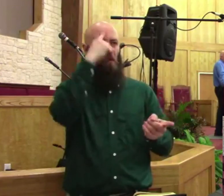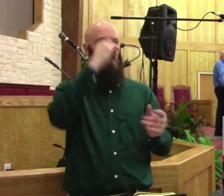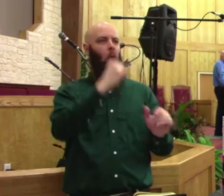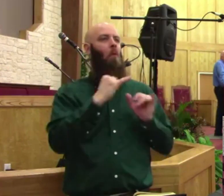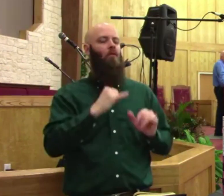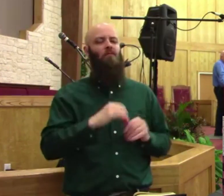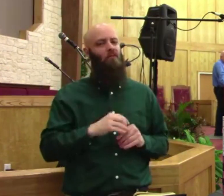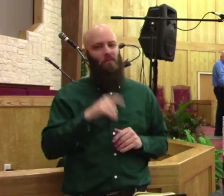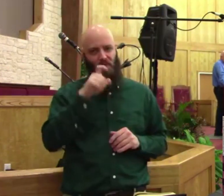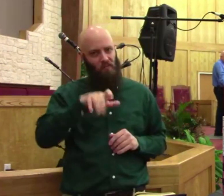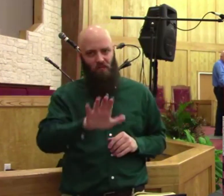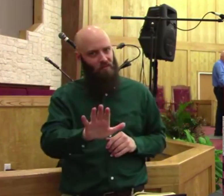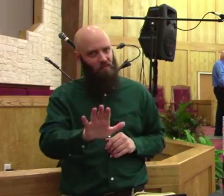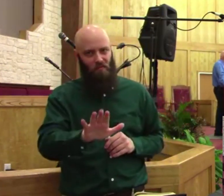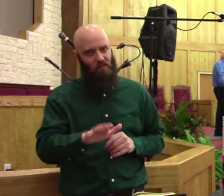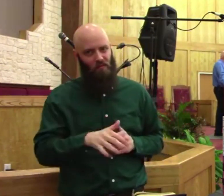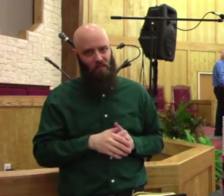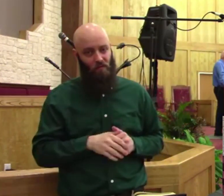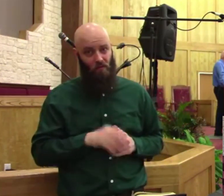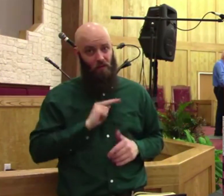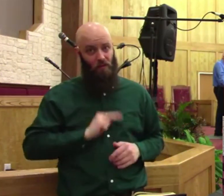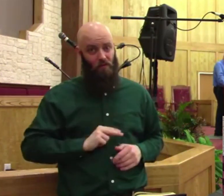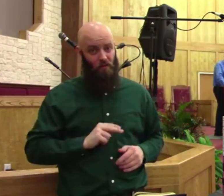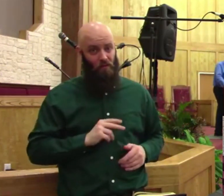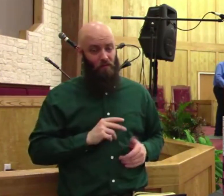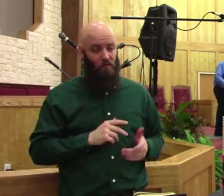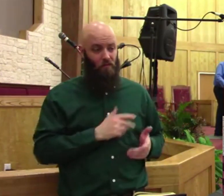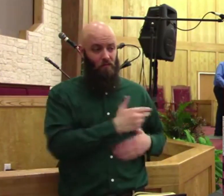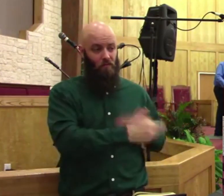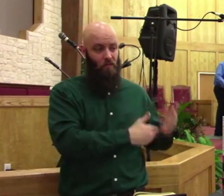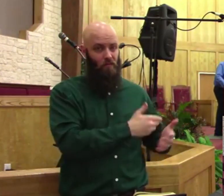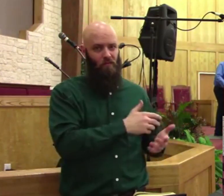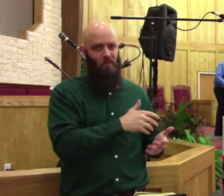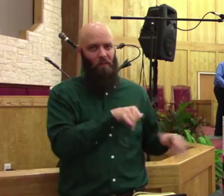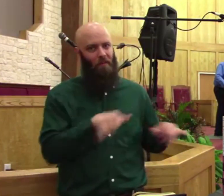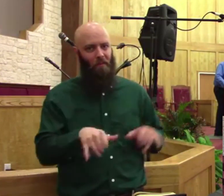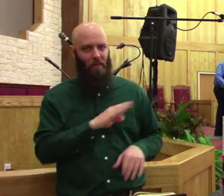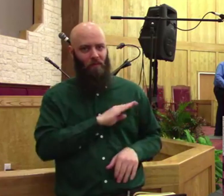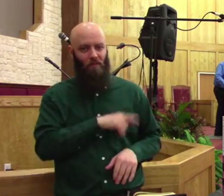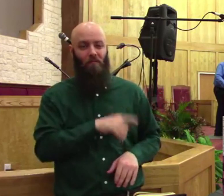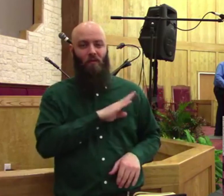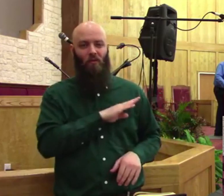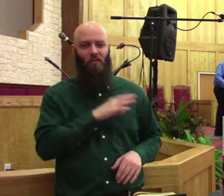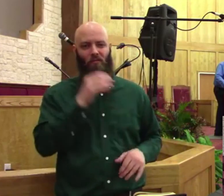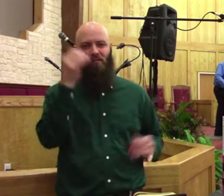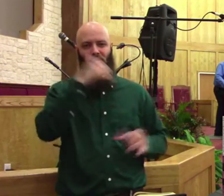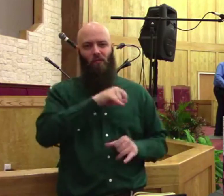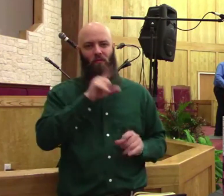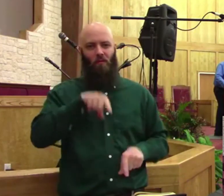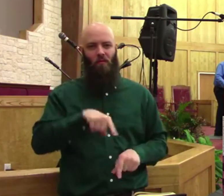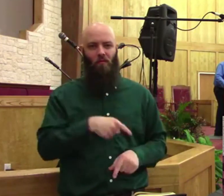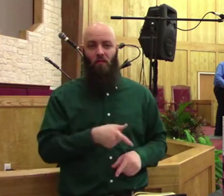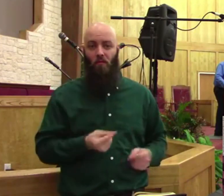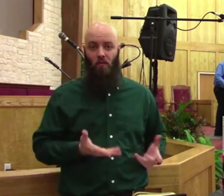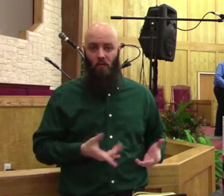And Belshazzar makes a foolhardy response. Look at verse 7. What does he do? The king called loudly to